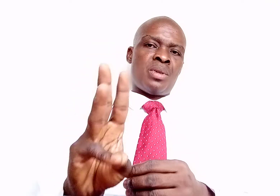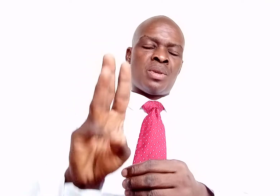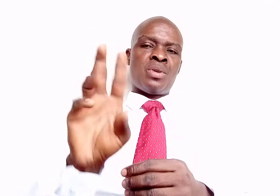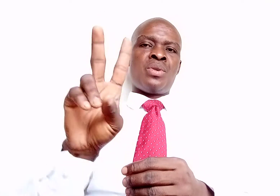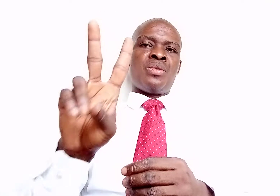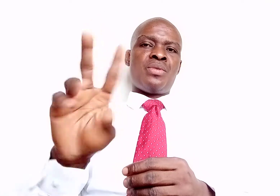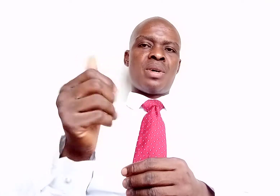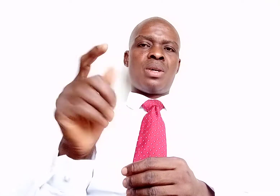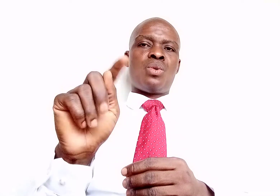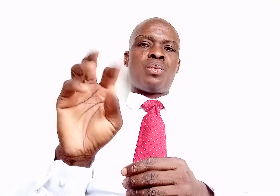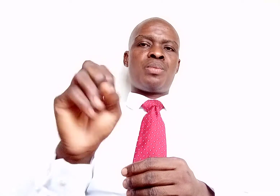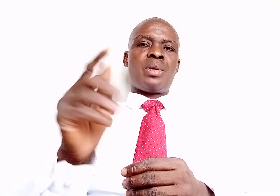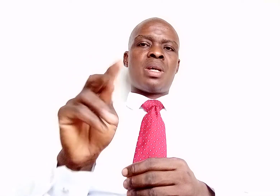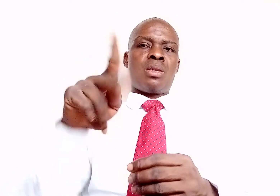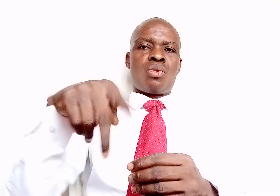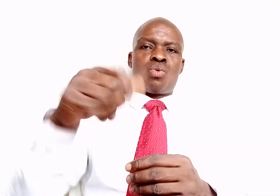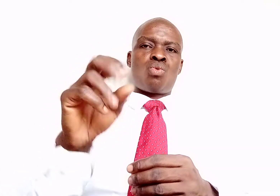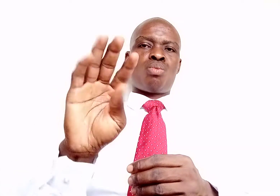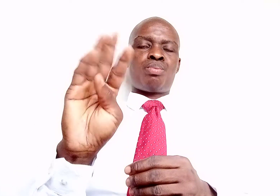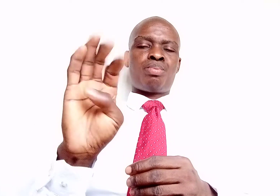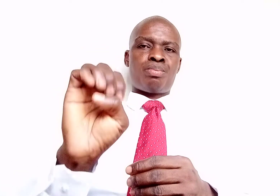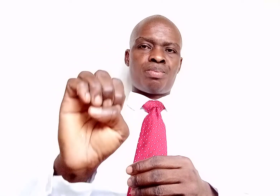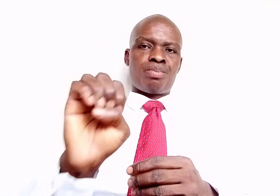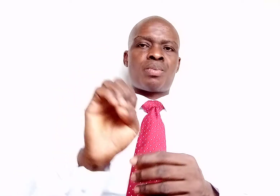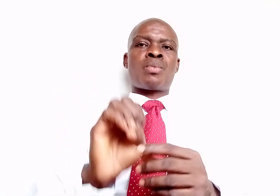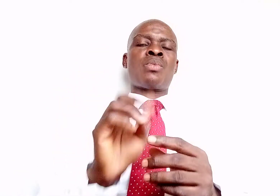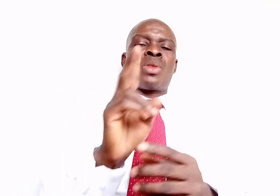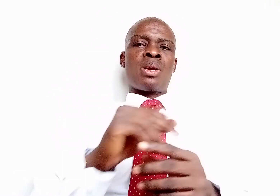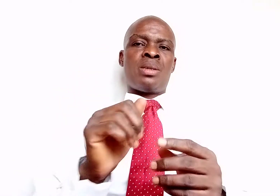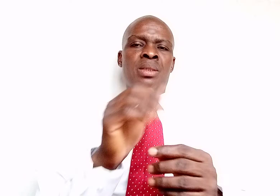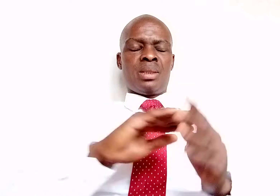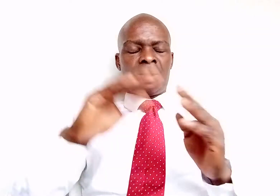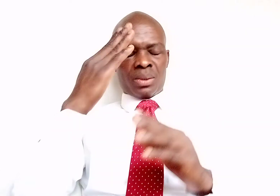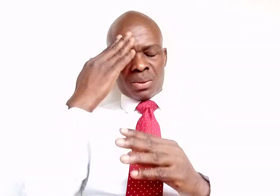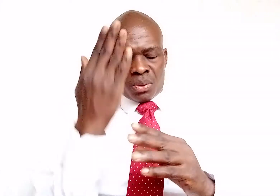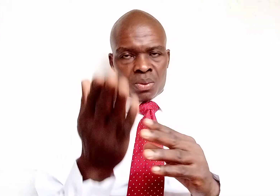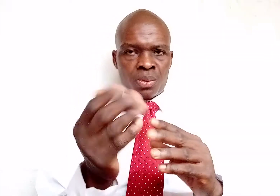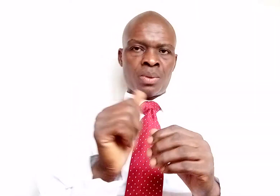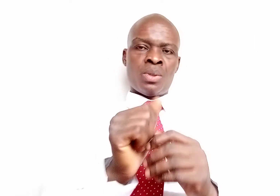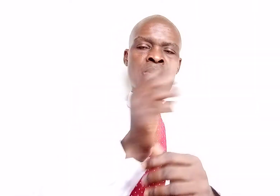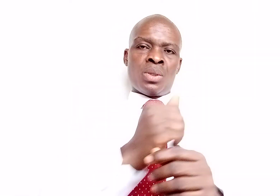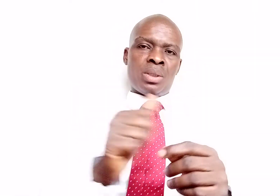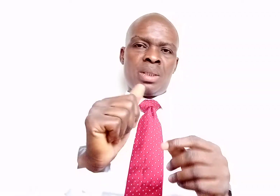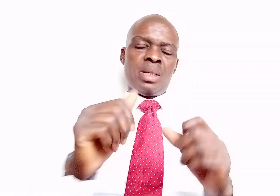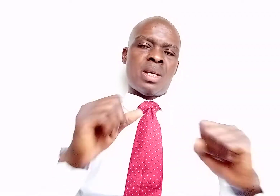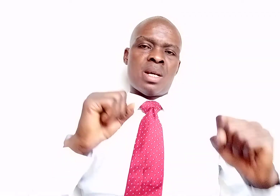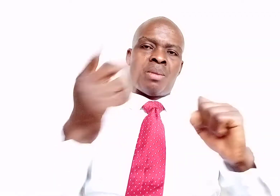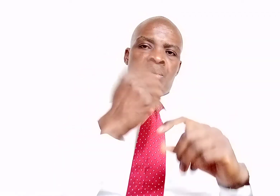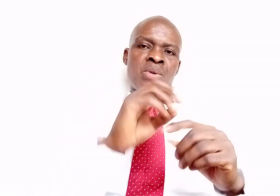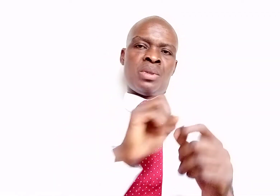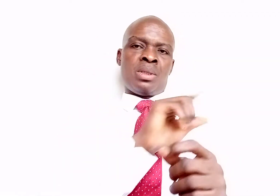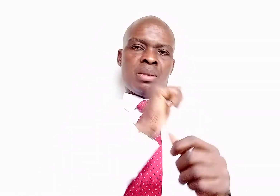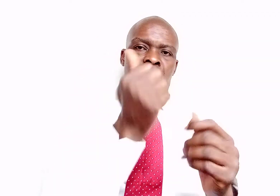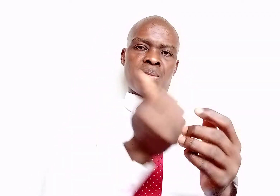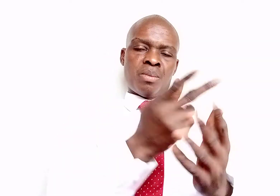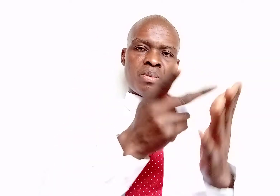tube. Fallopian tube, also known as oviduct, the arm-structured part of the female